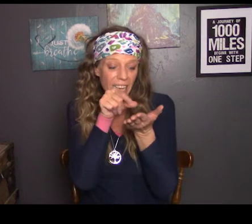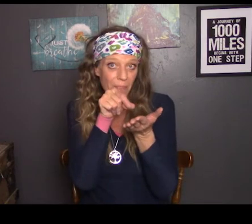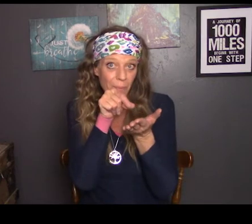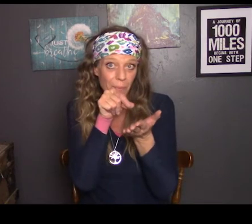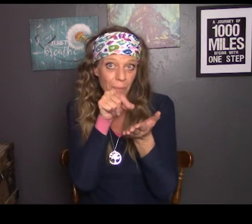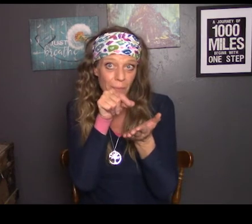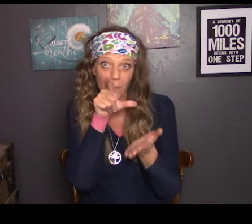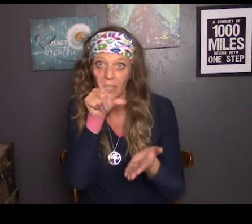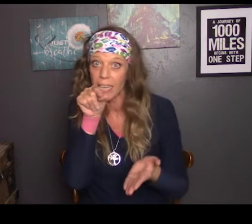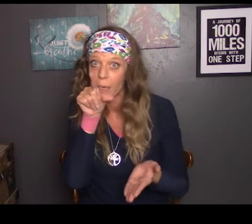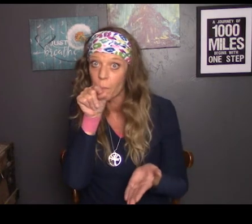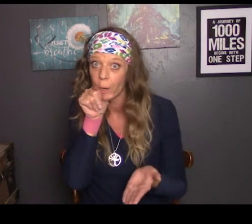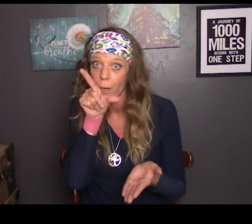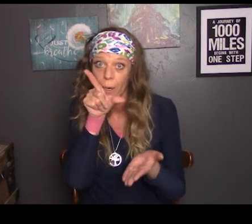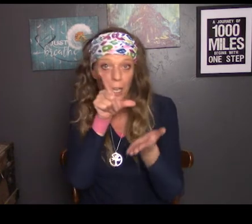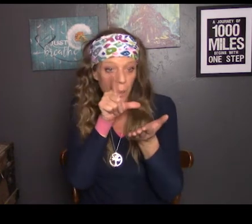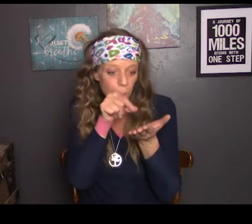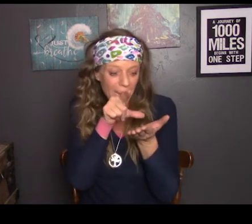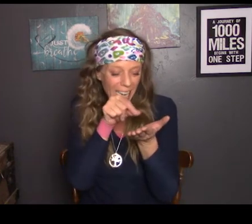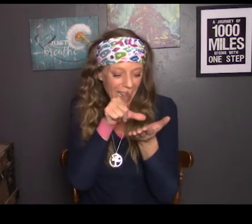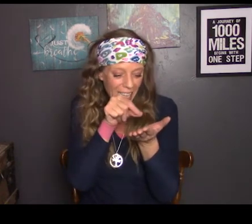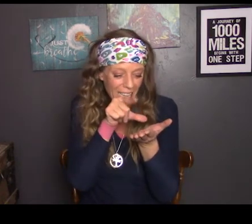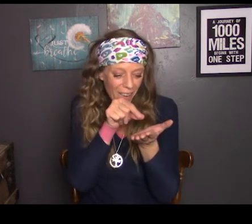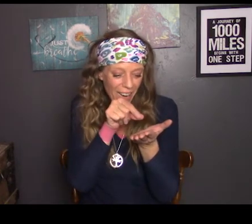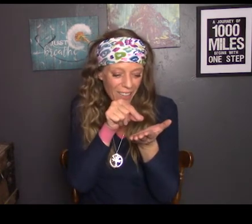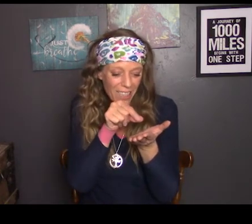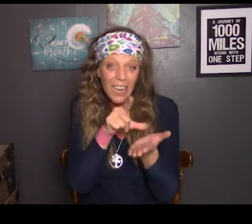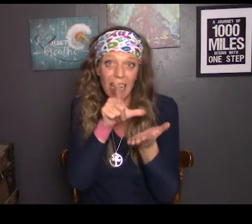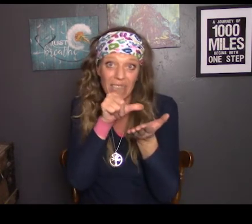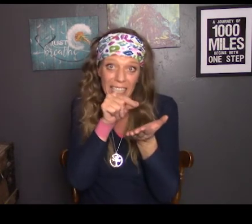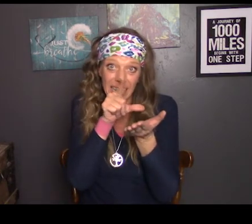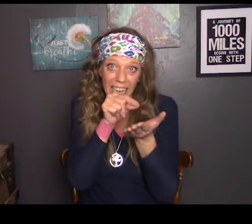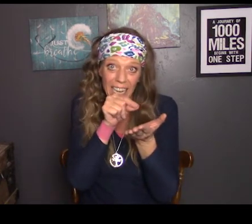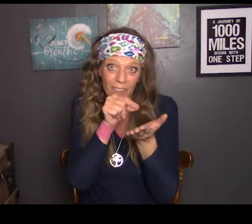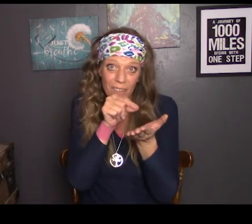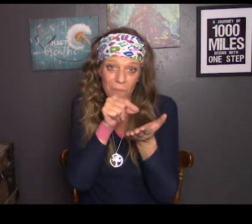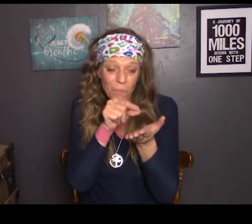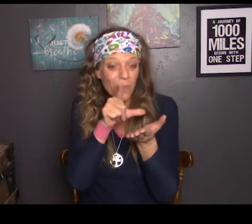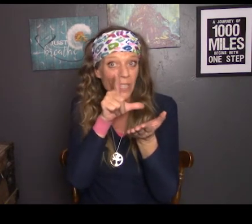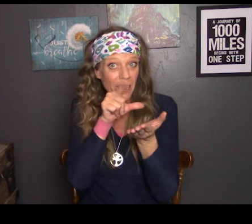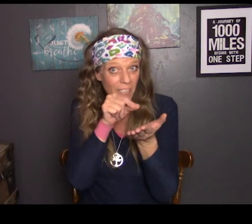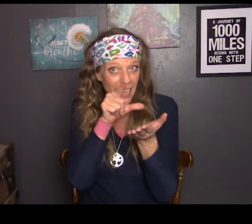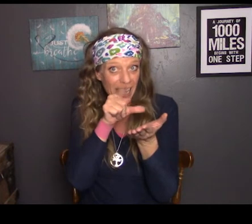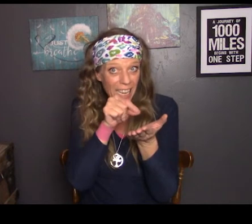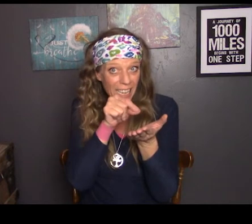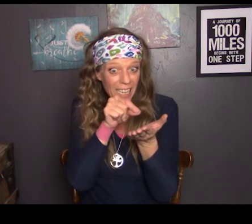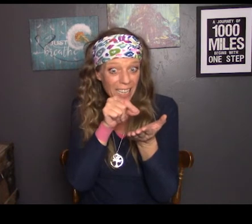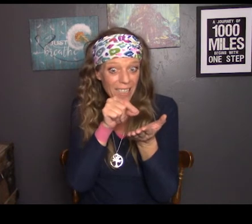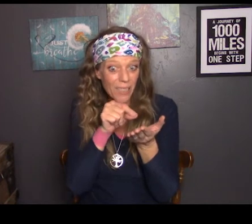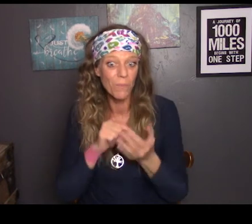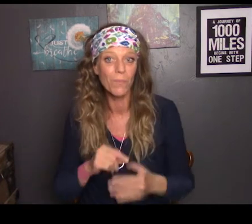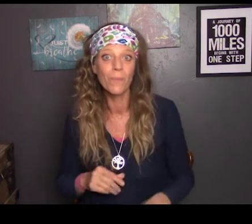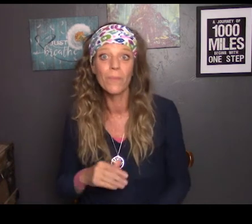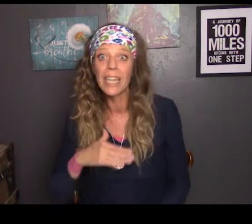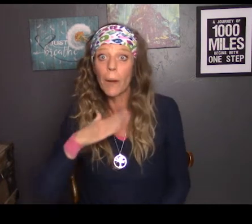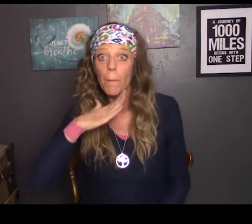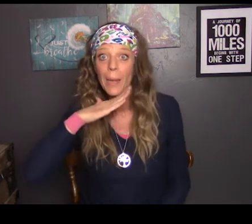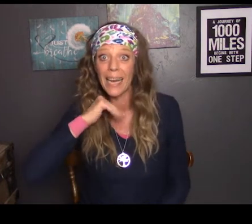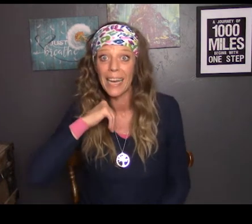Chicken, like a bird pecking at the ground. Chicken, chicken. Pig is